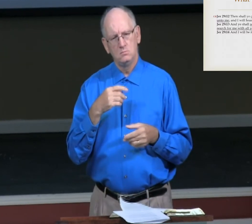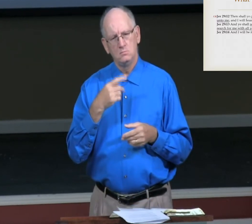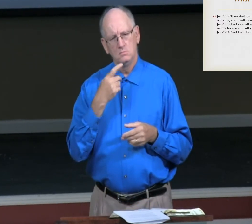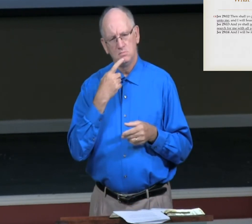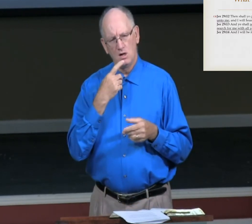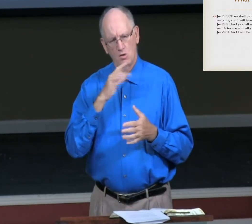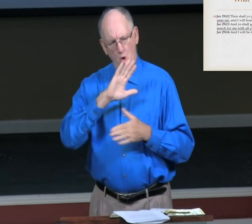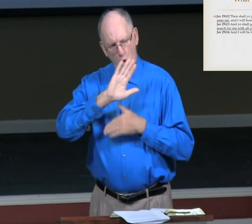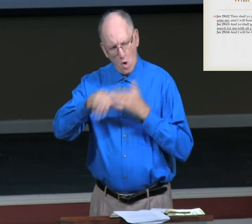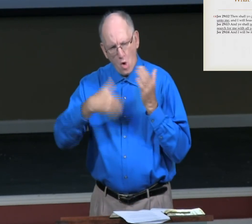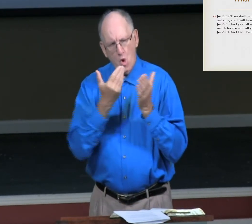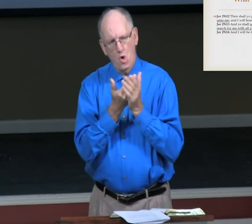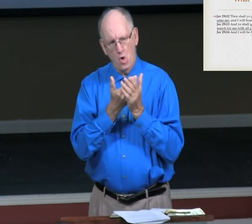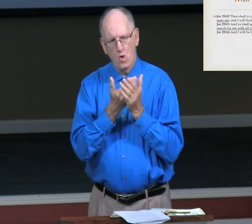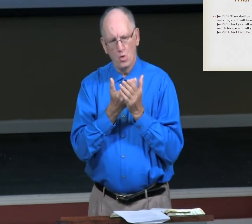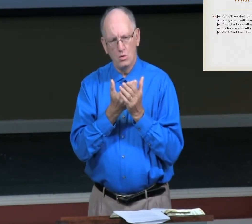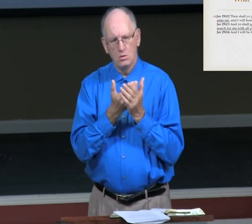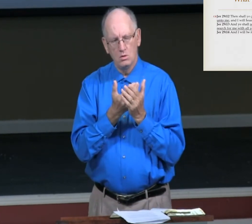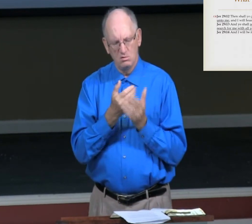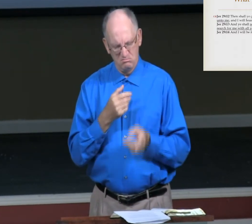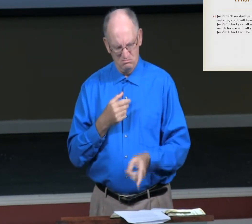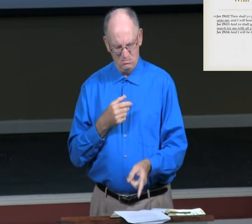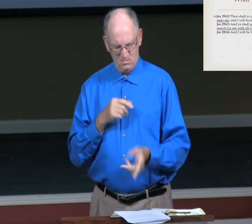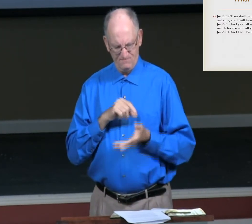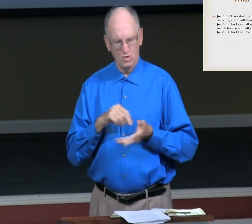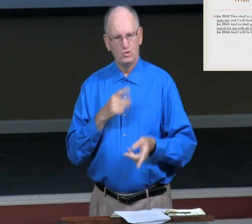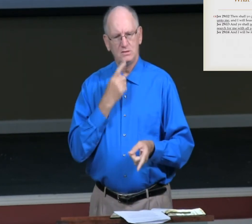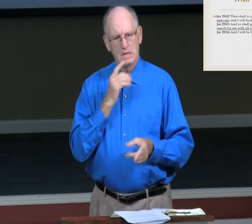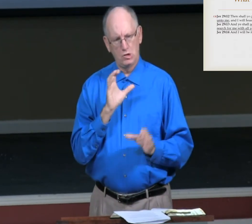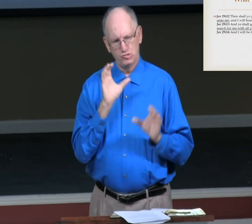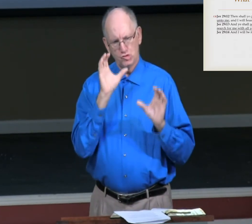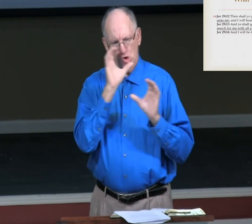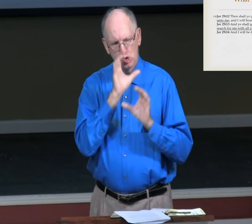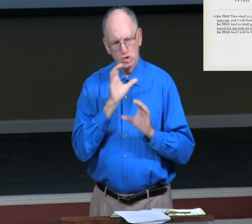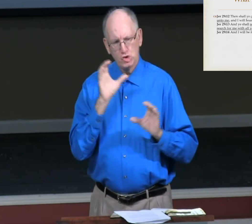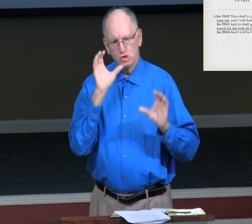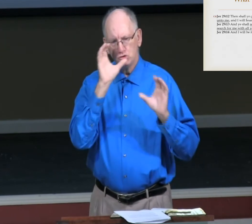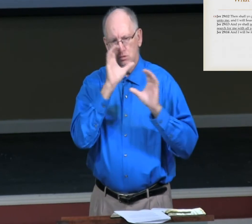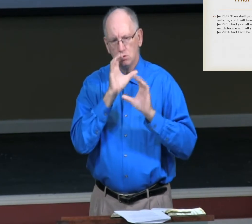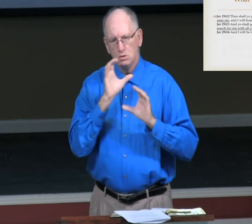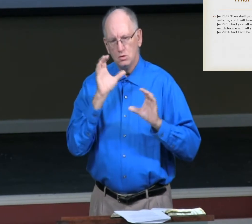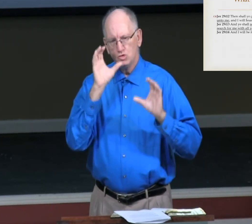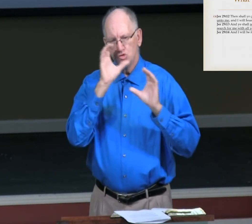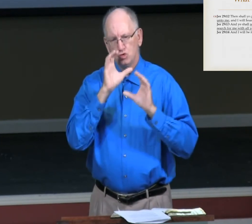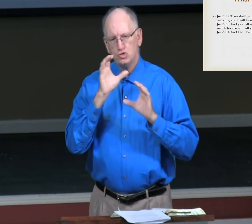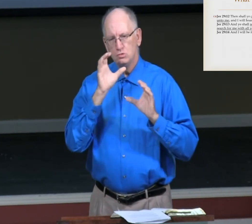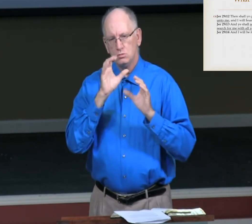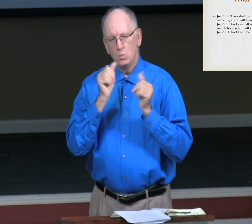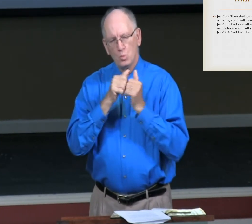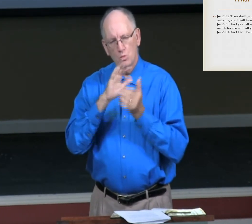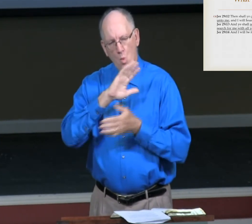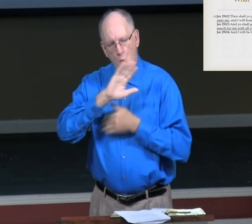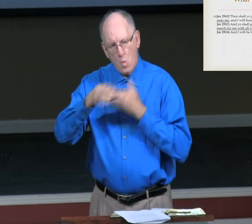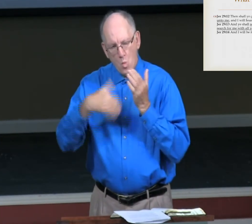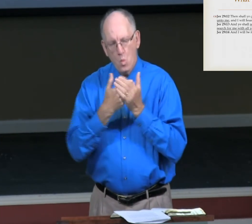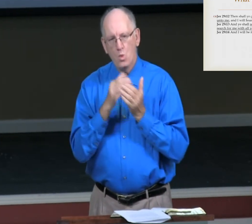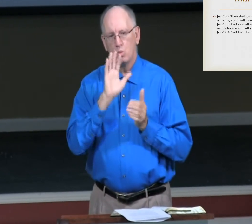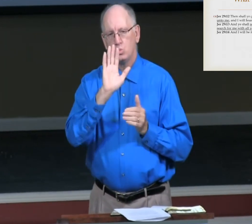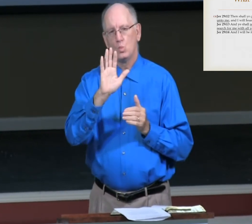might. He said all of it. And so this verse is saying, search